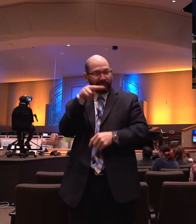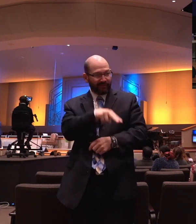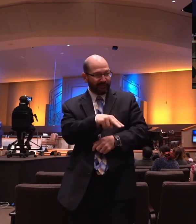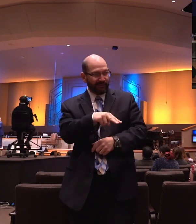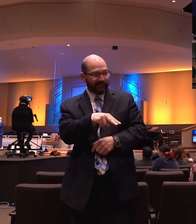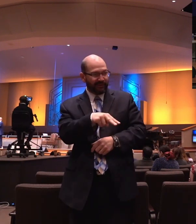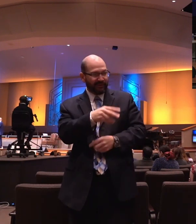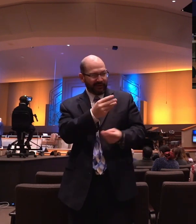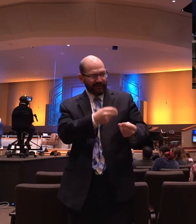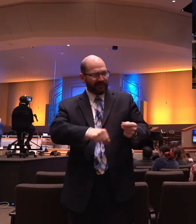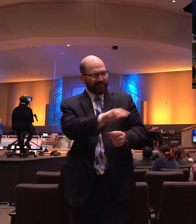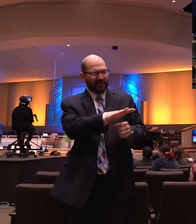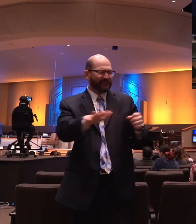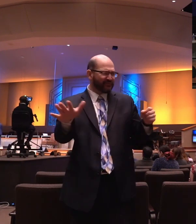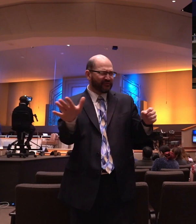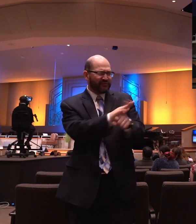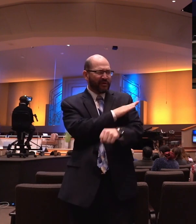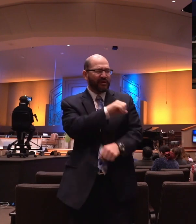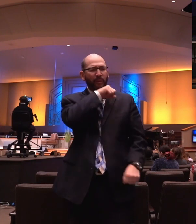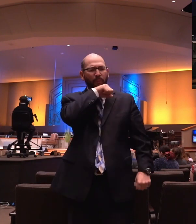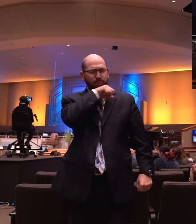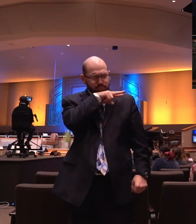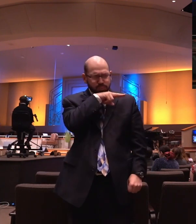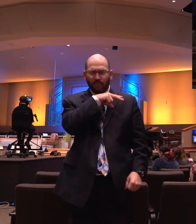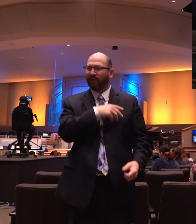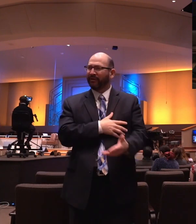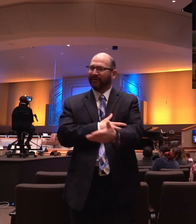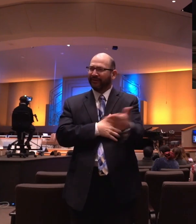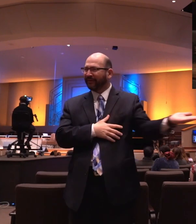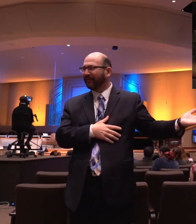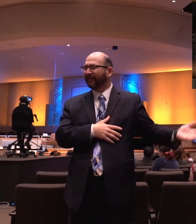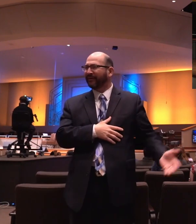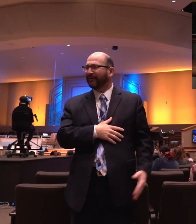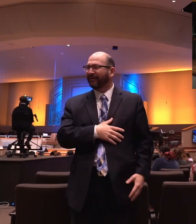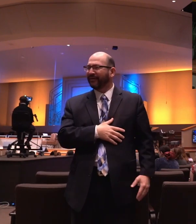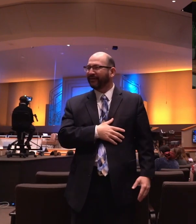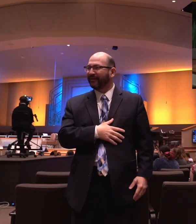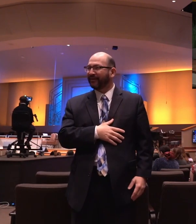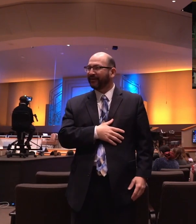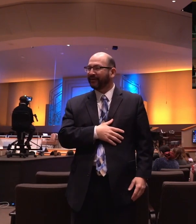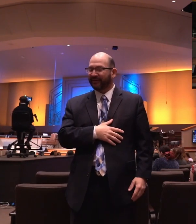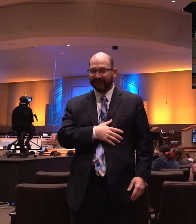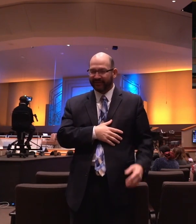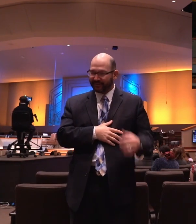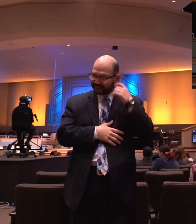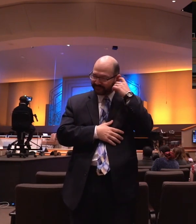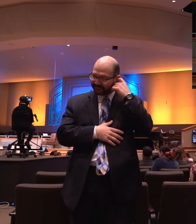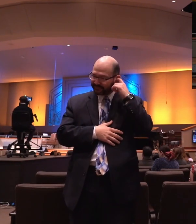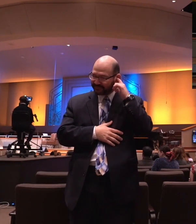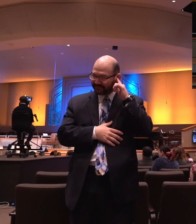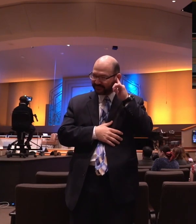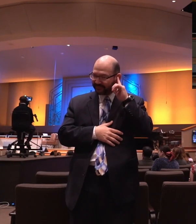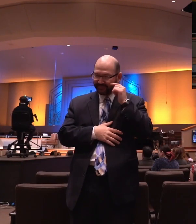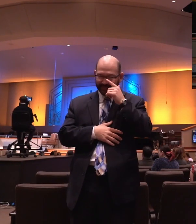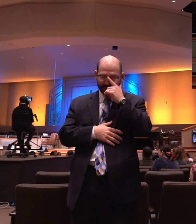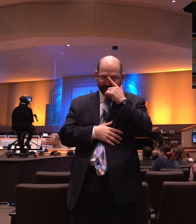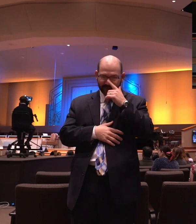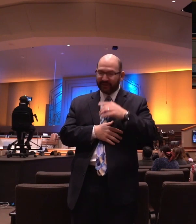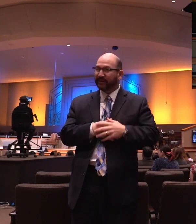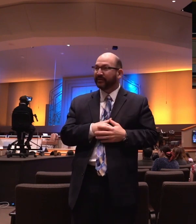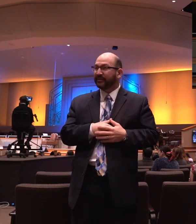land is covered in frogs. I have an idea that they probably came at night.